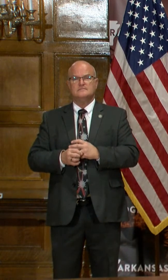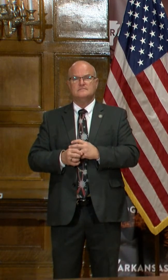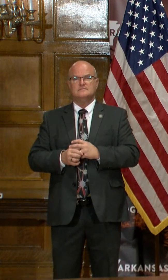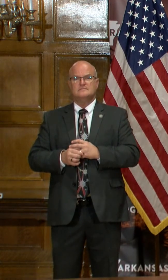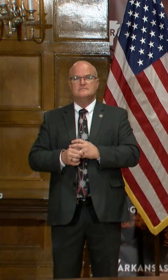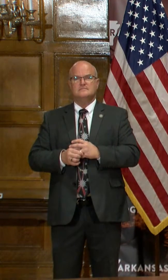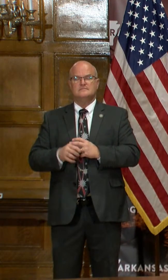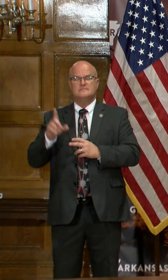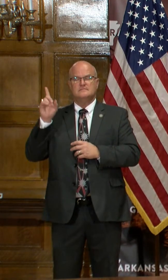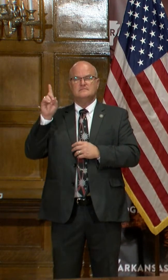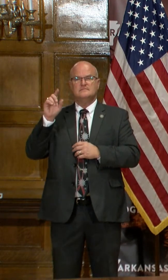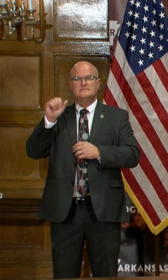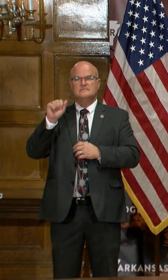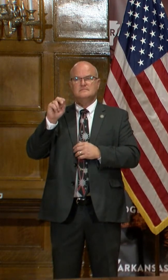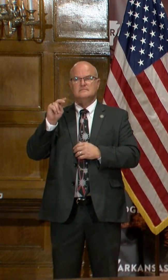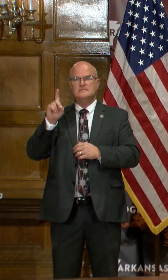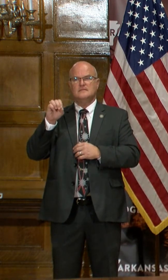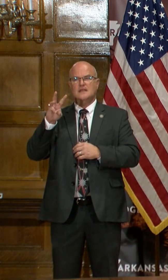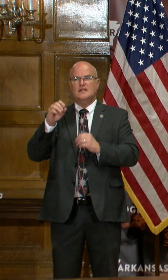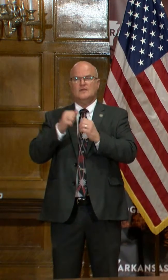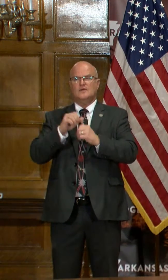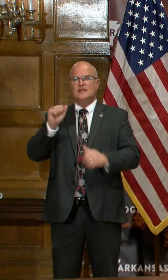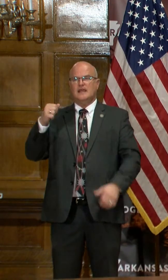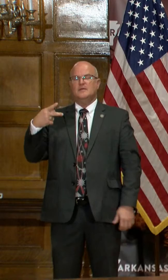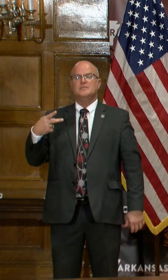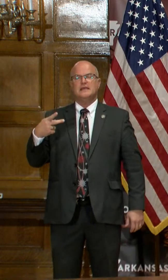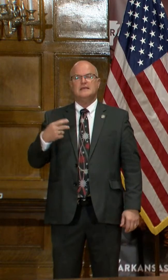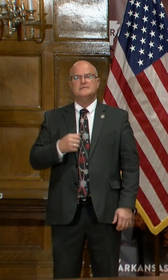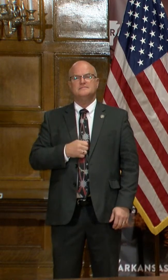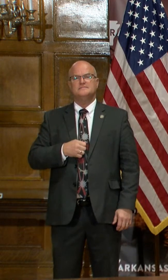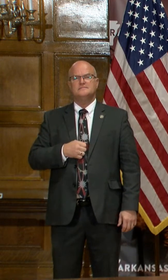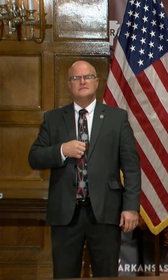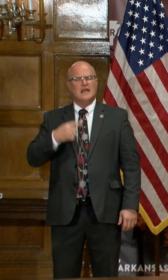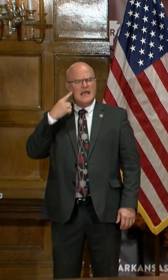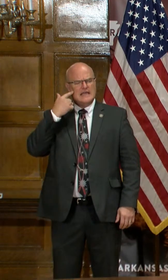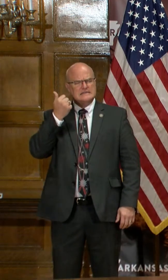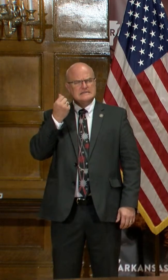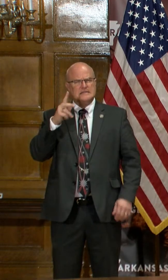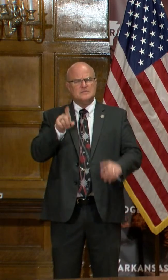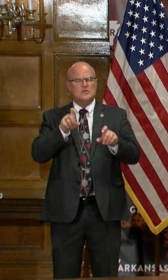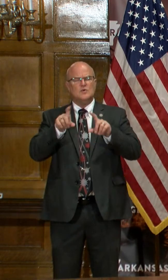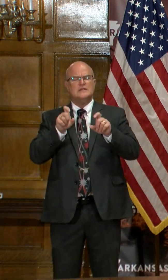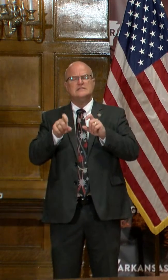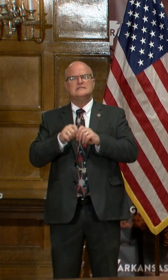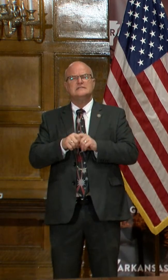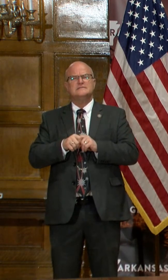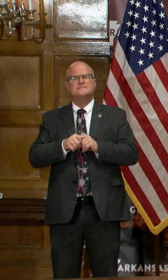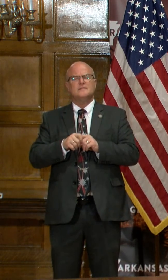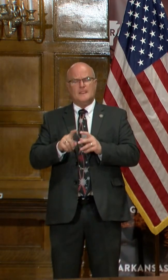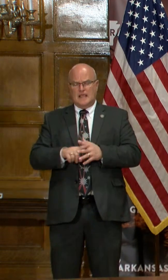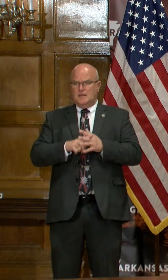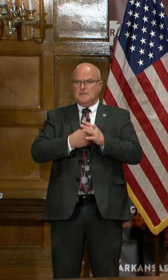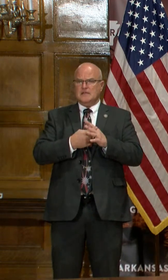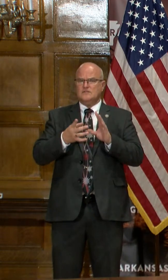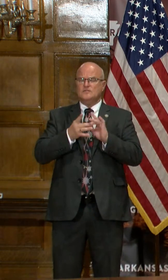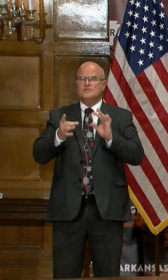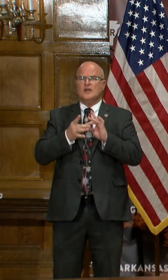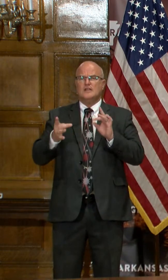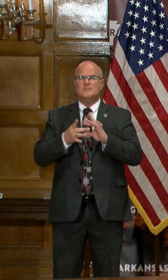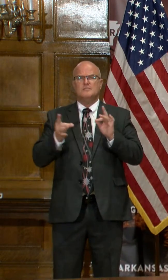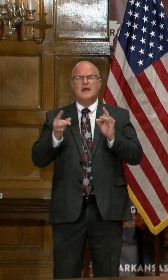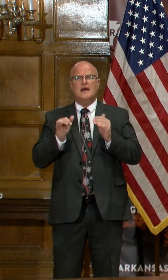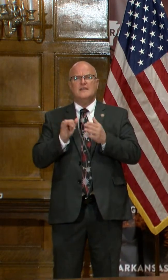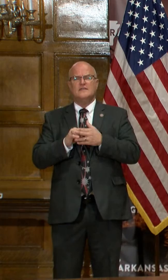Yeah, Governor, this is Andrew with AP. Had a couple questions for you. At the outset, you talked about kind